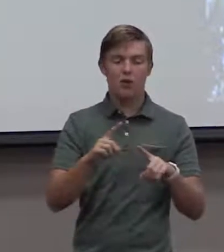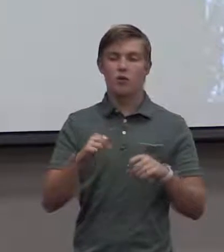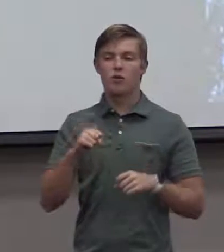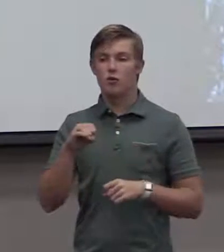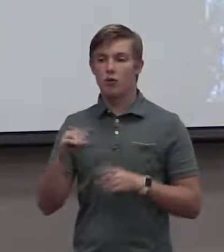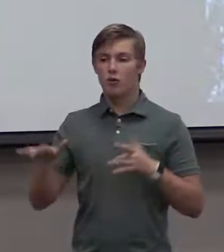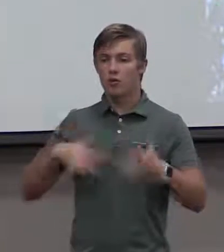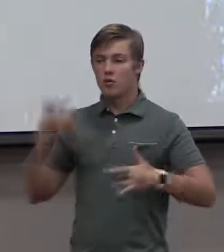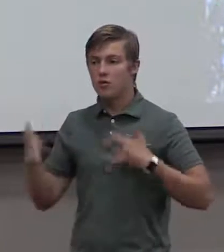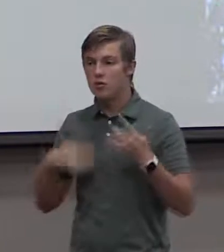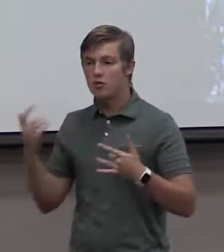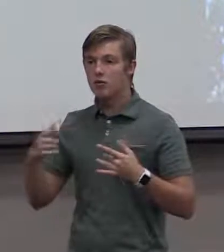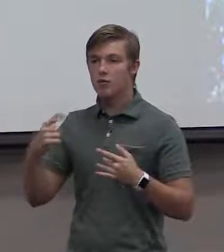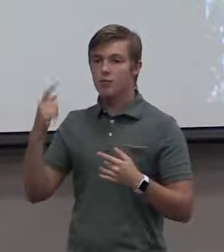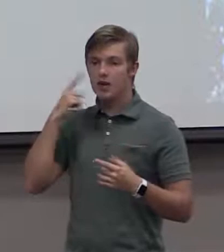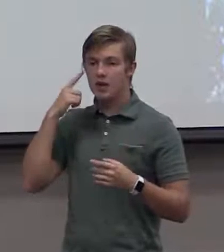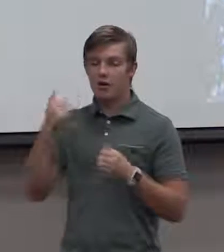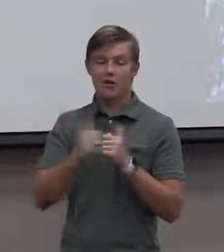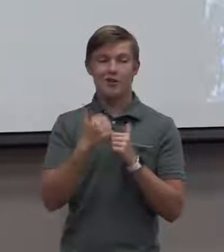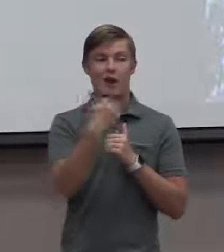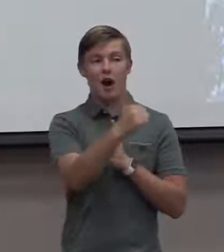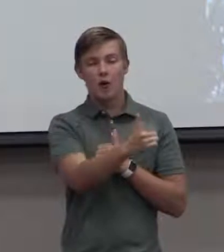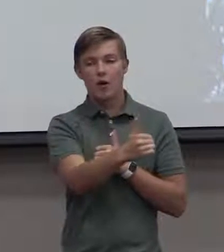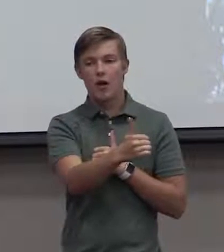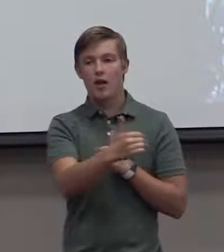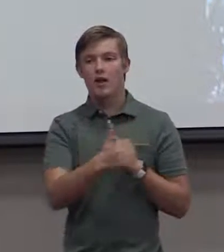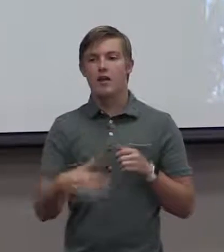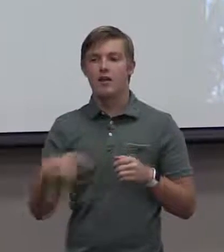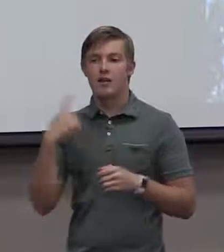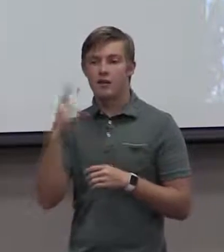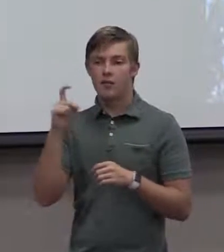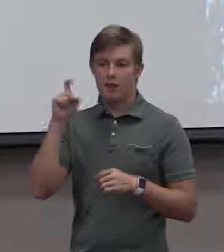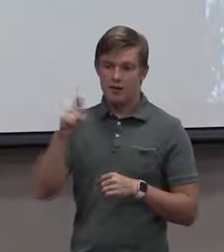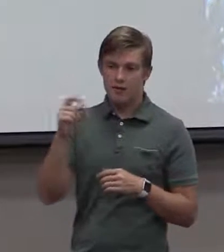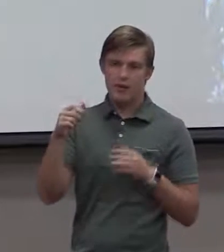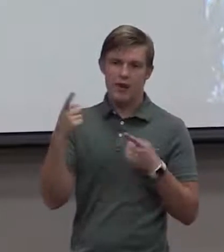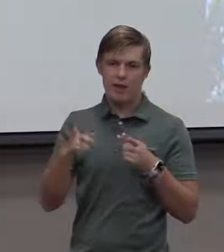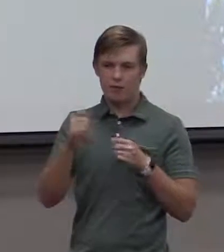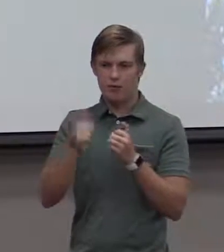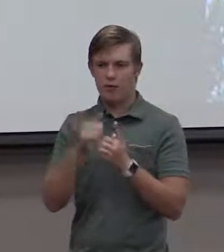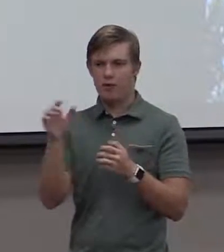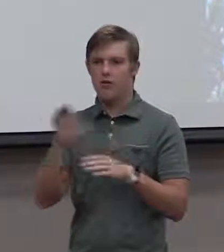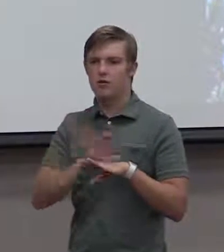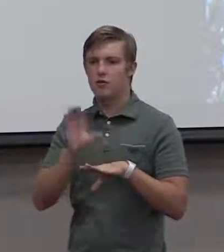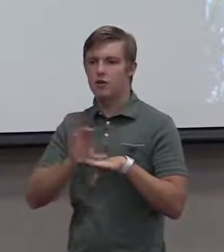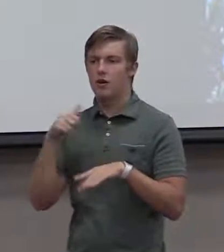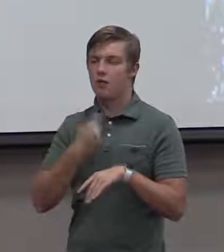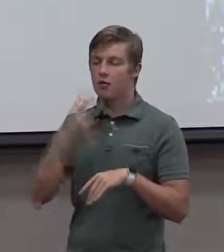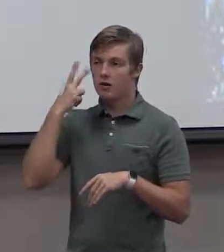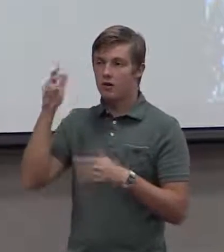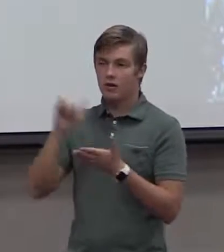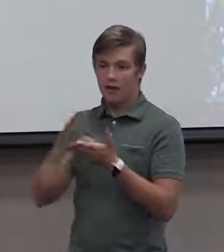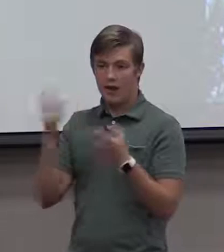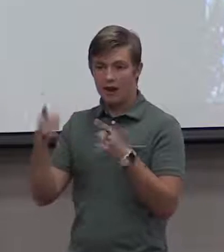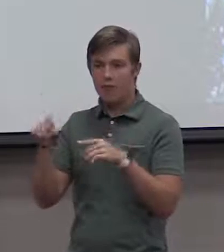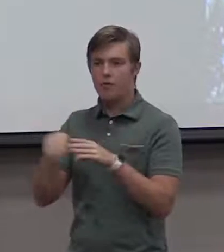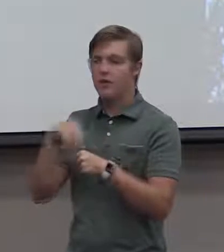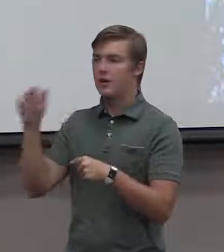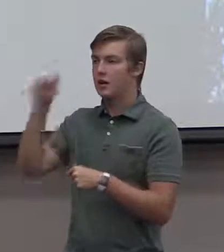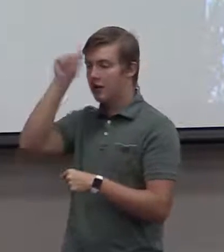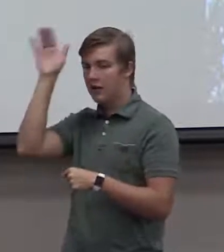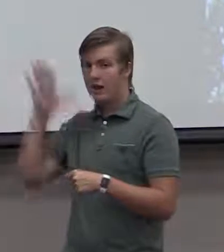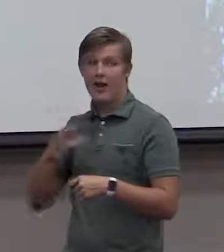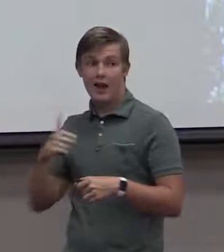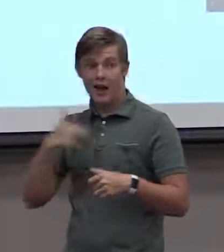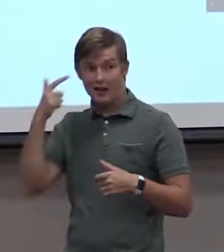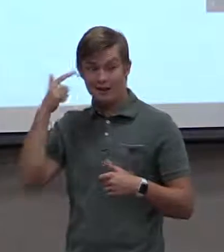joy being heard far away is something that should be happening with the church. And we're seeing it take place in Alaska, and I think it's